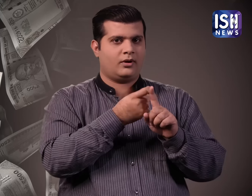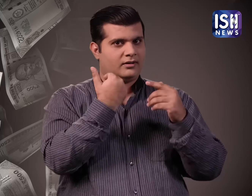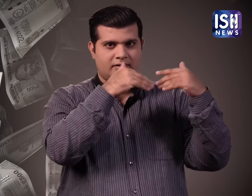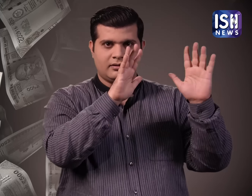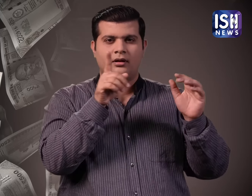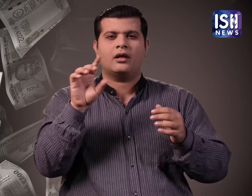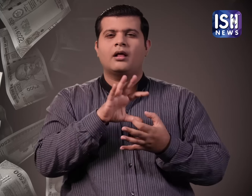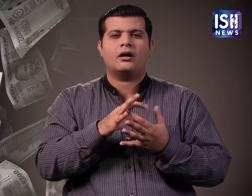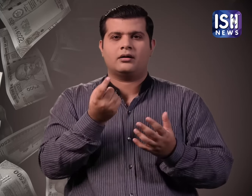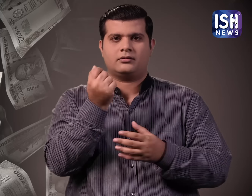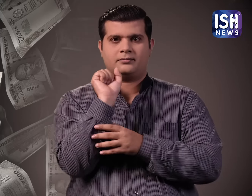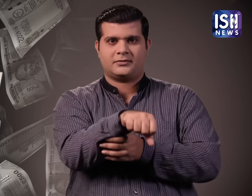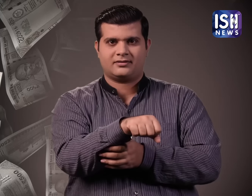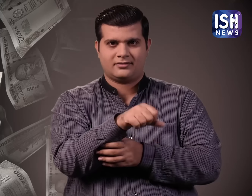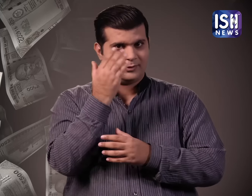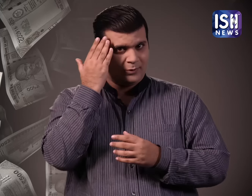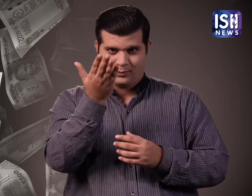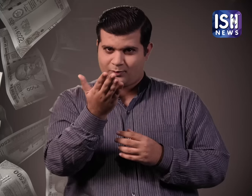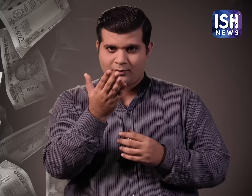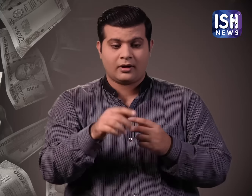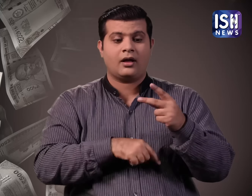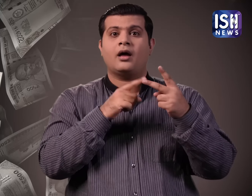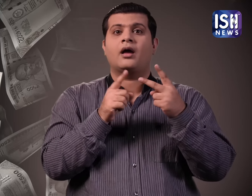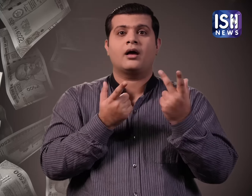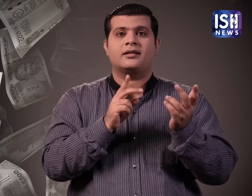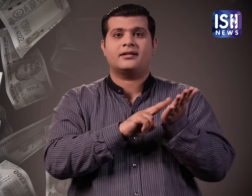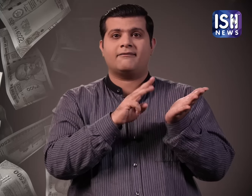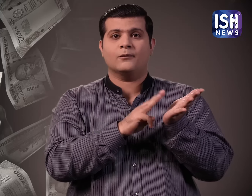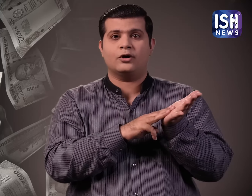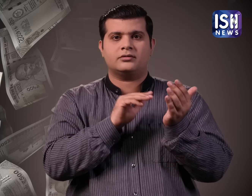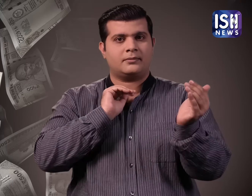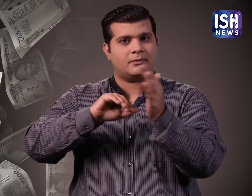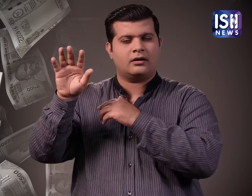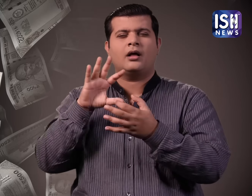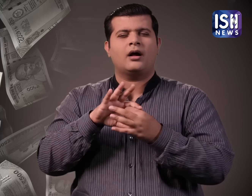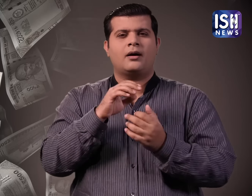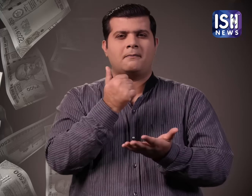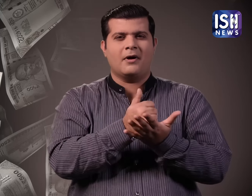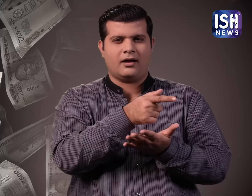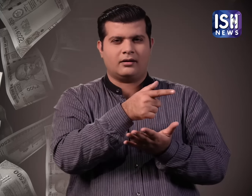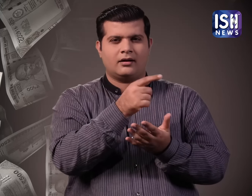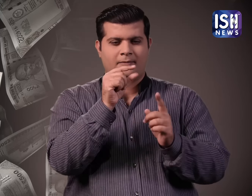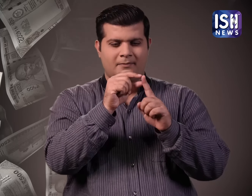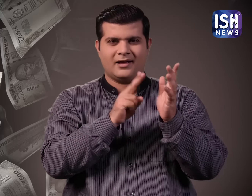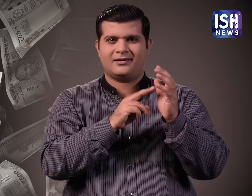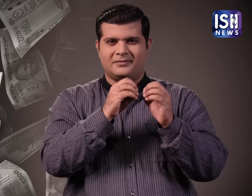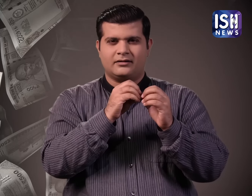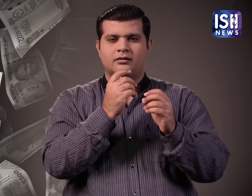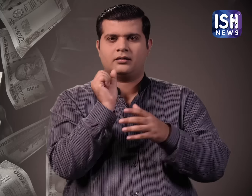Vijay Malaya had fled to the UK in a defraudment case. Even Nirav Modi escaped